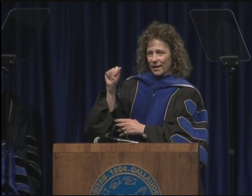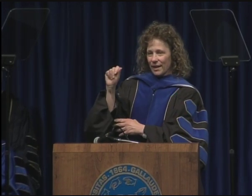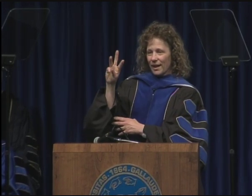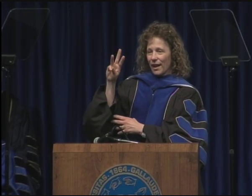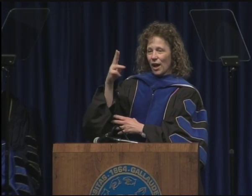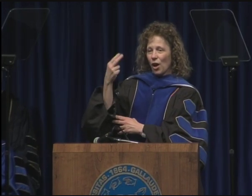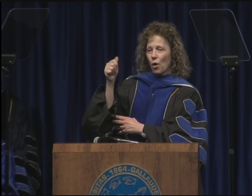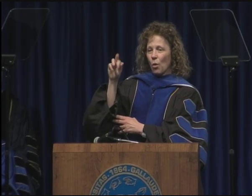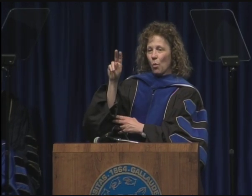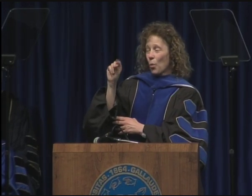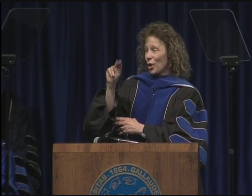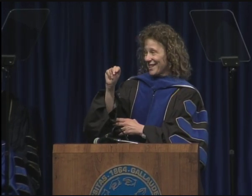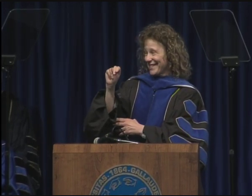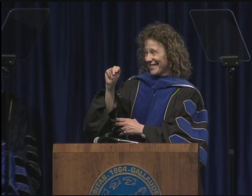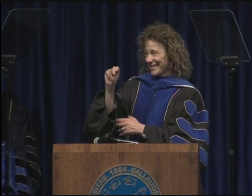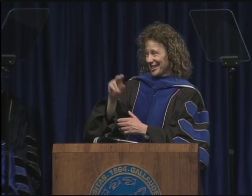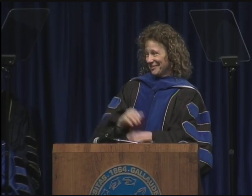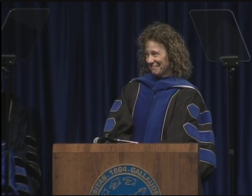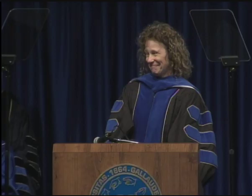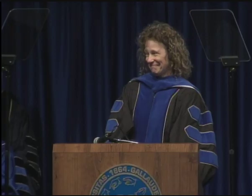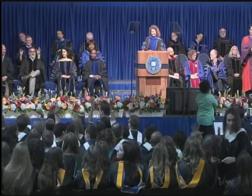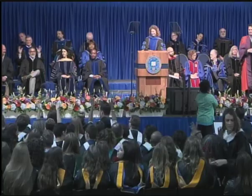Brenda Wharton.